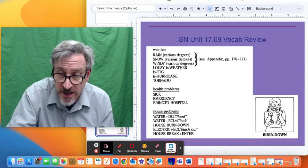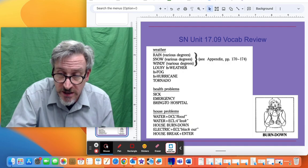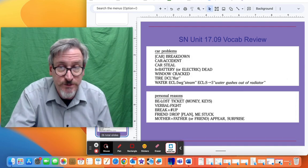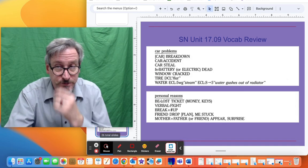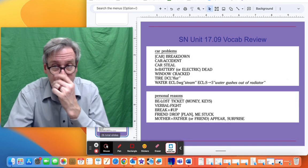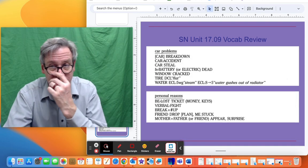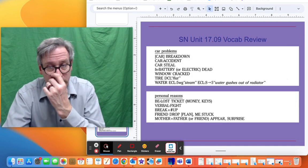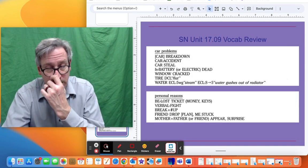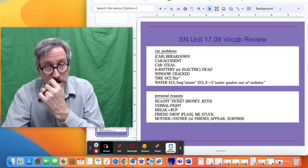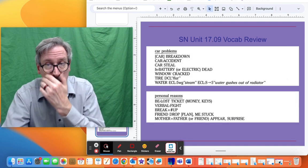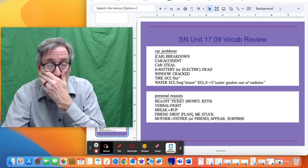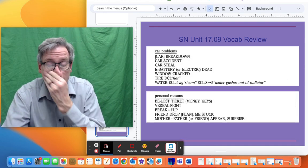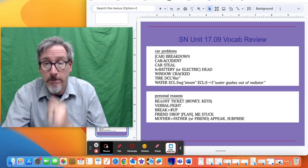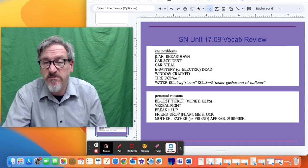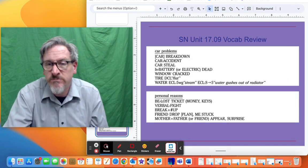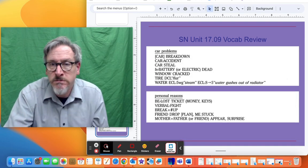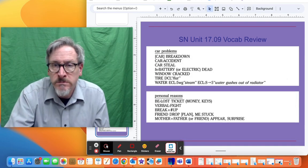into.